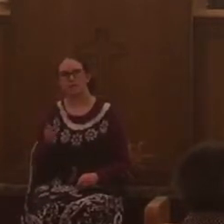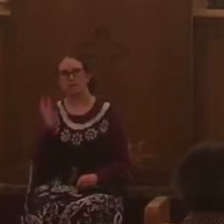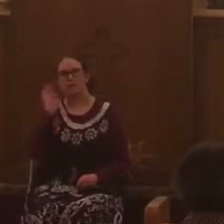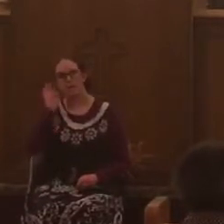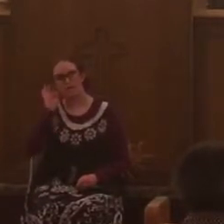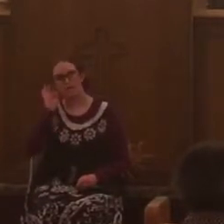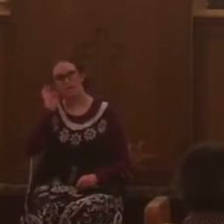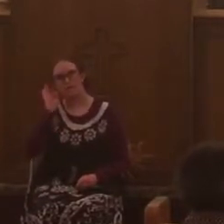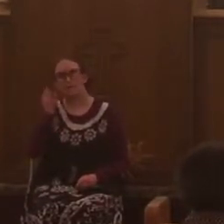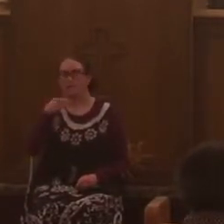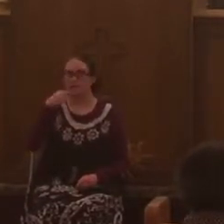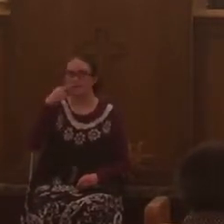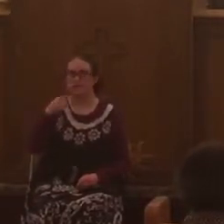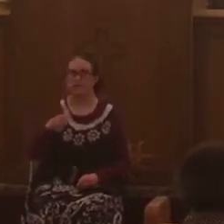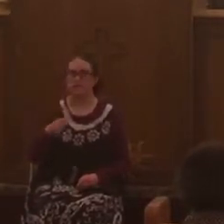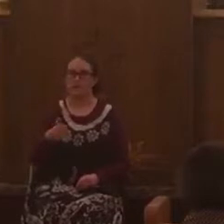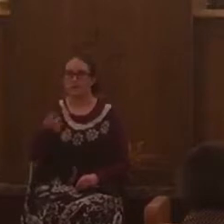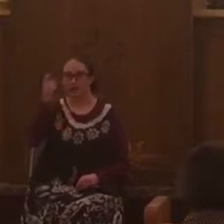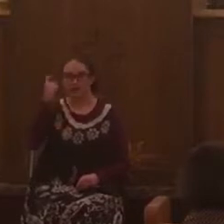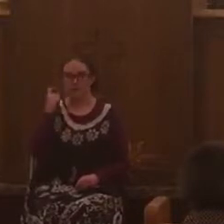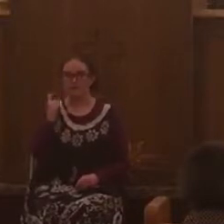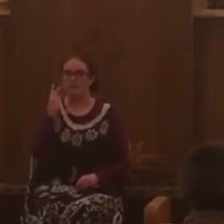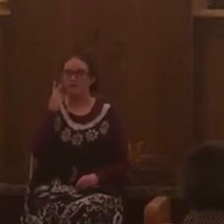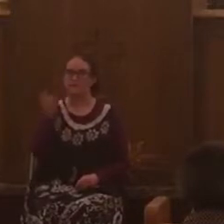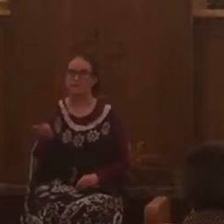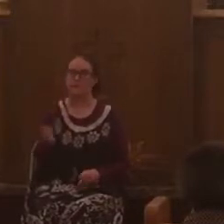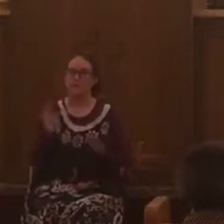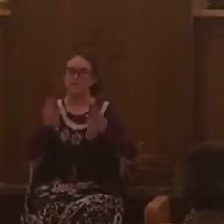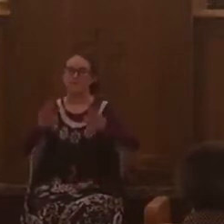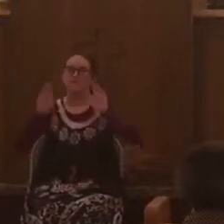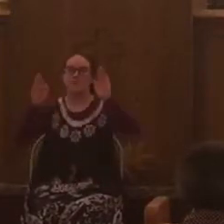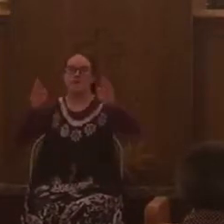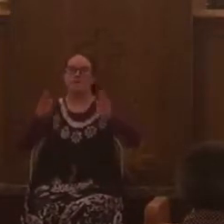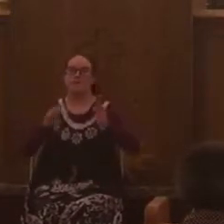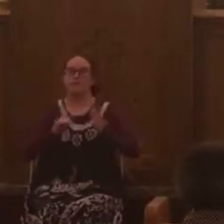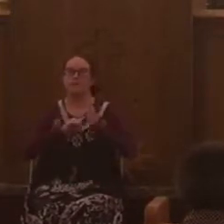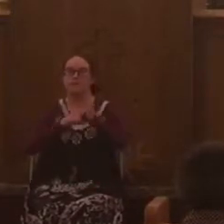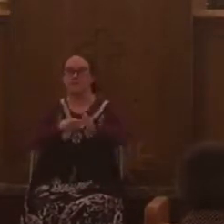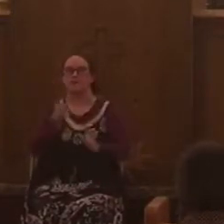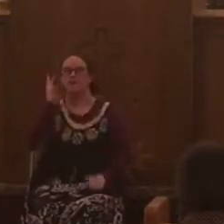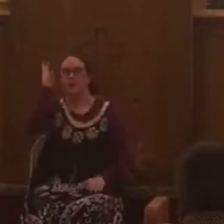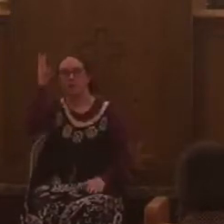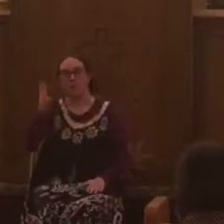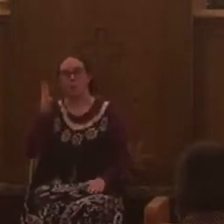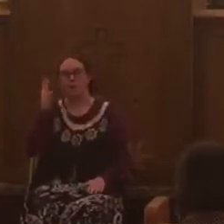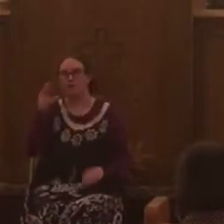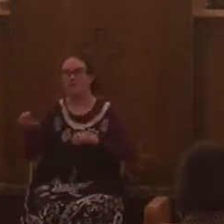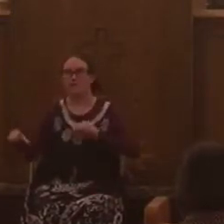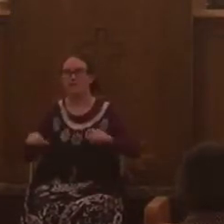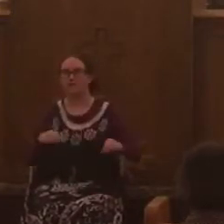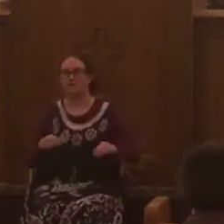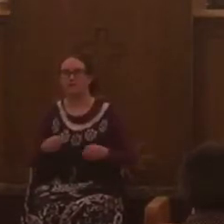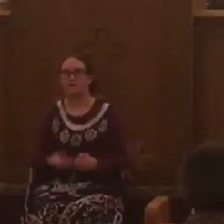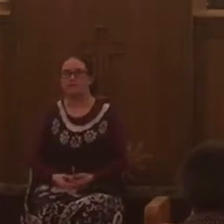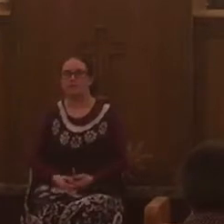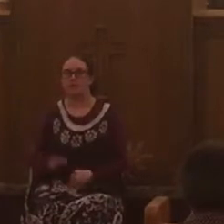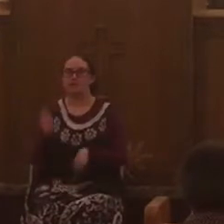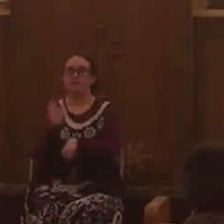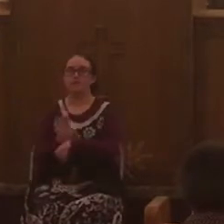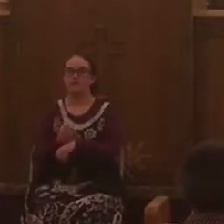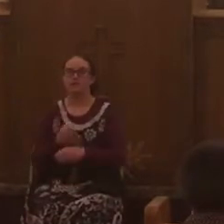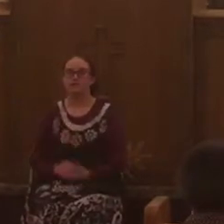job. Jesus started. Now, look what he said. And the people with one accord gave heed unto those things which Philip spake, hearing